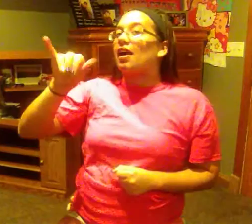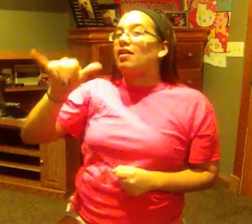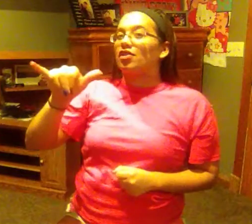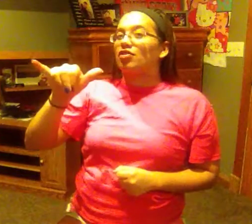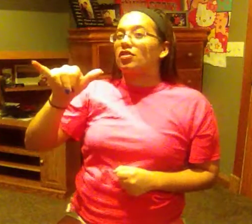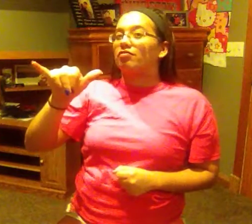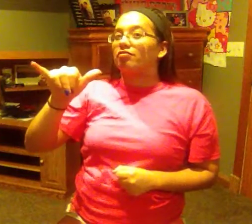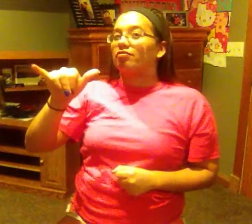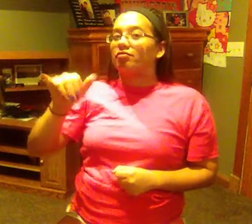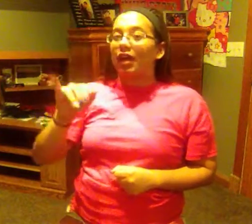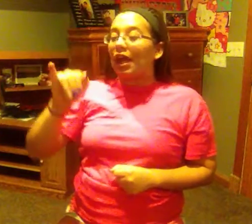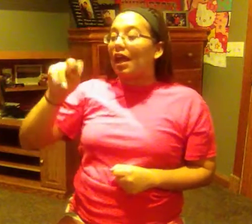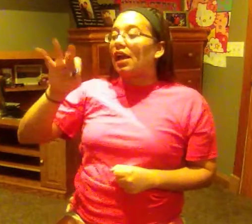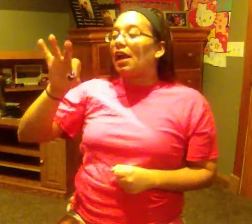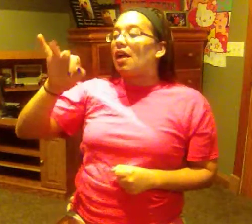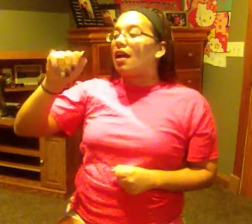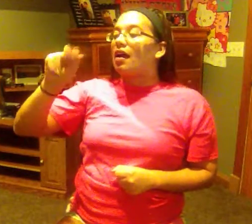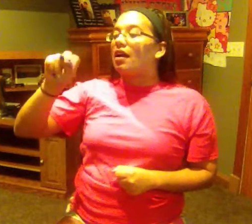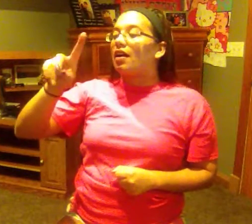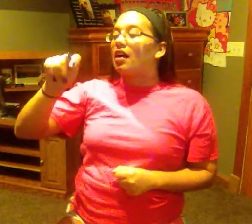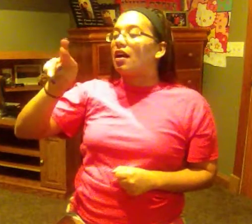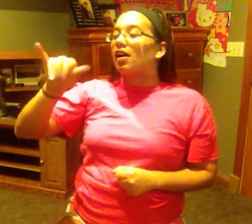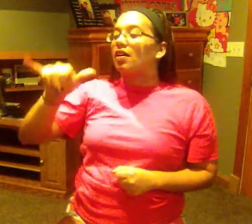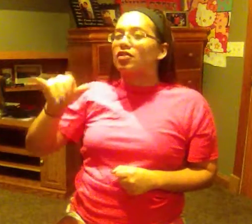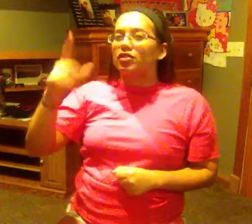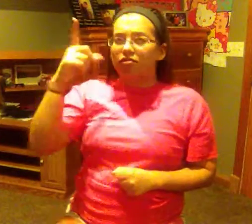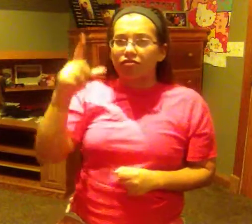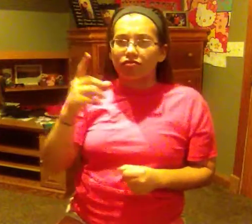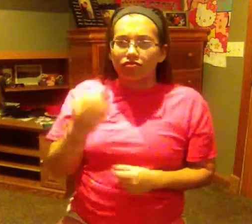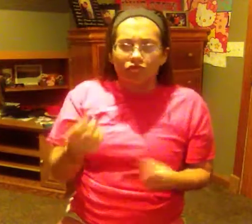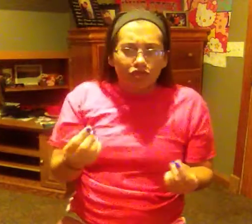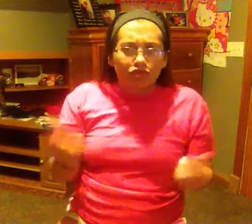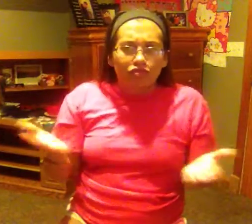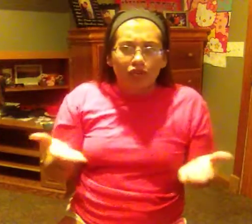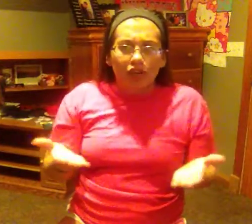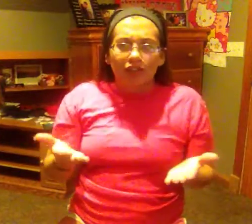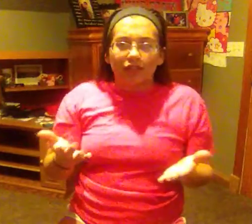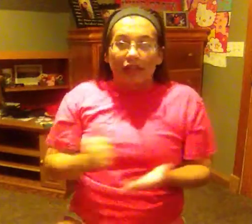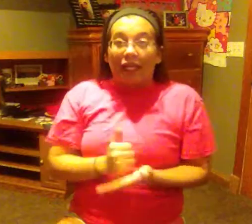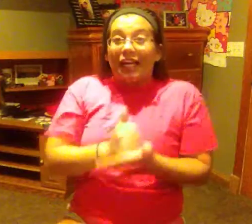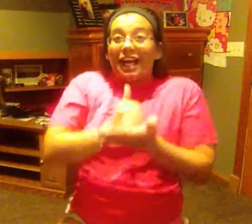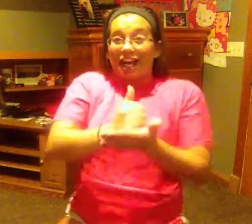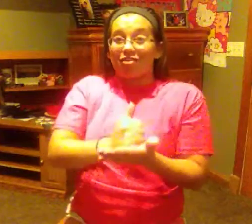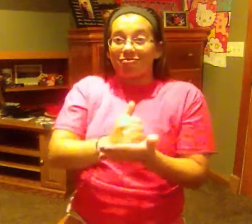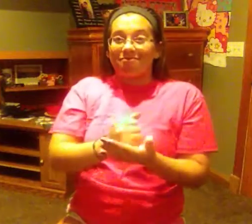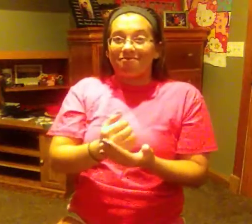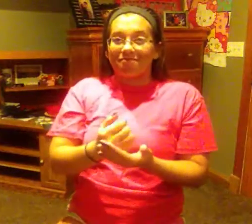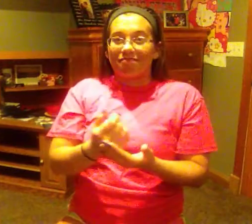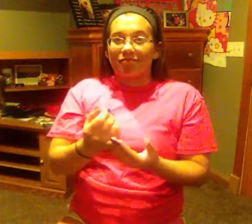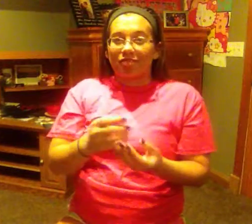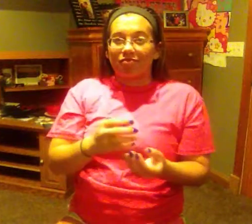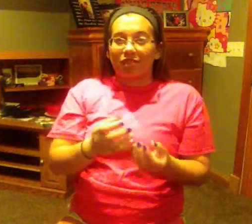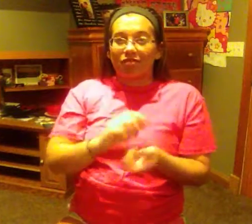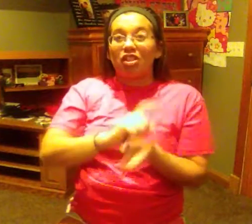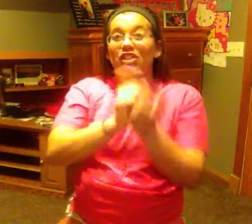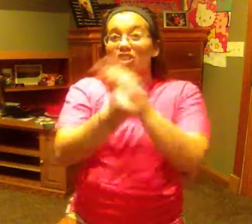country, your unit, and yourself in battle. Knowing your training has equipped you to be a superior fighter, to be a true